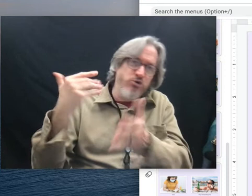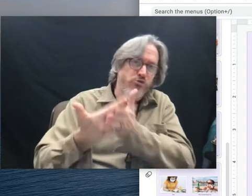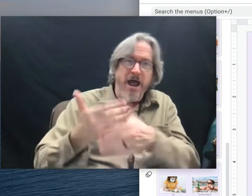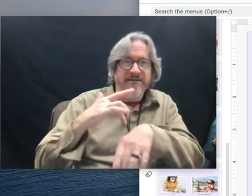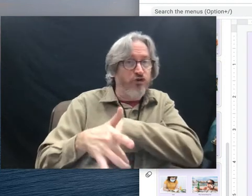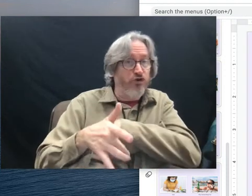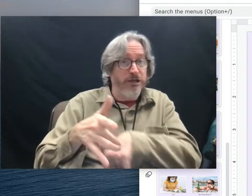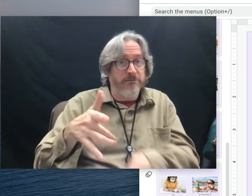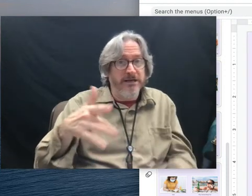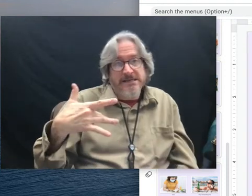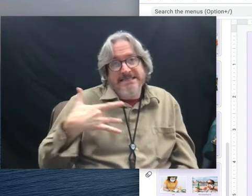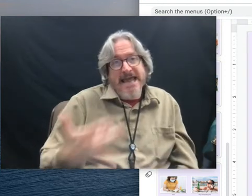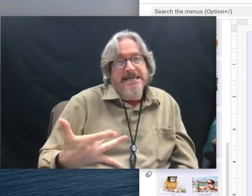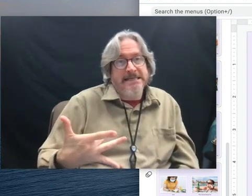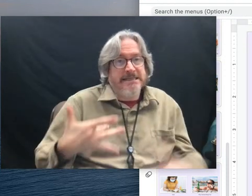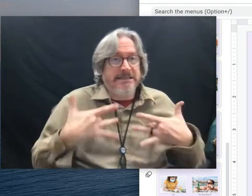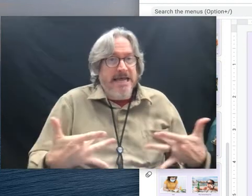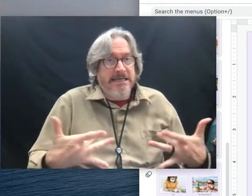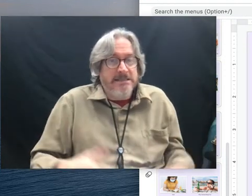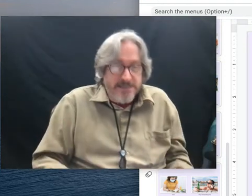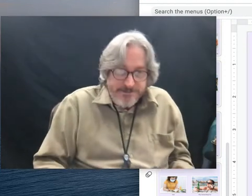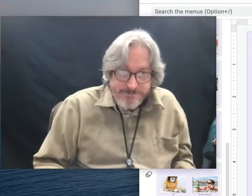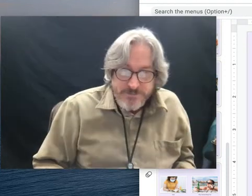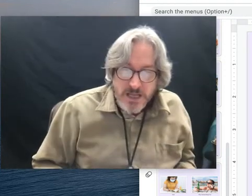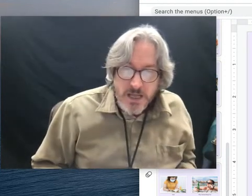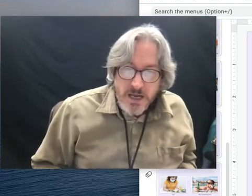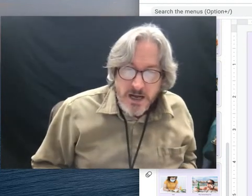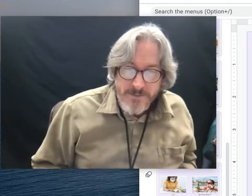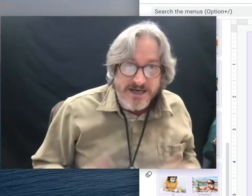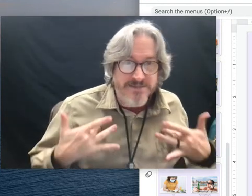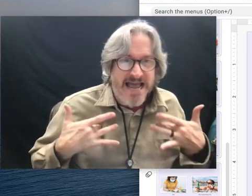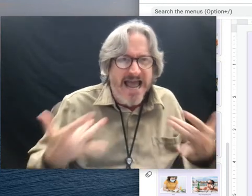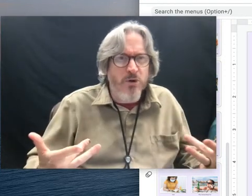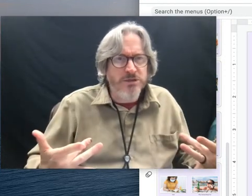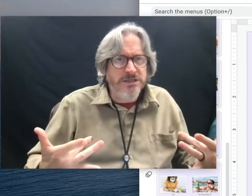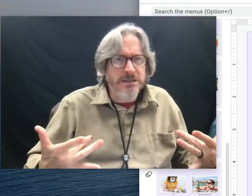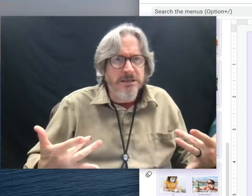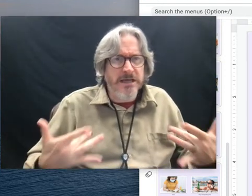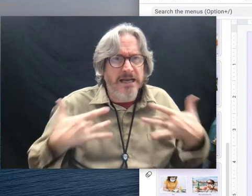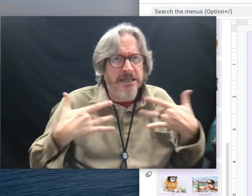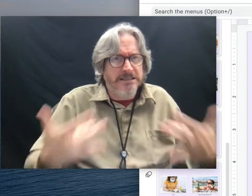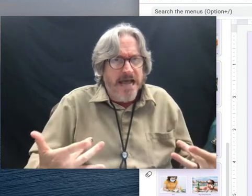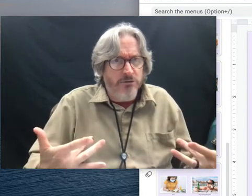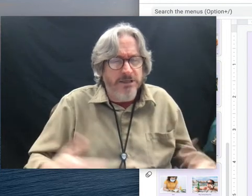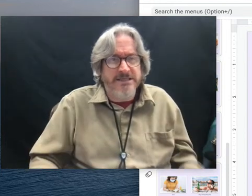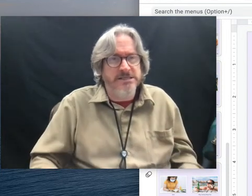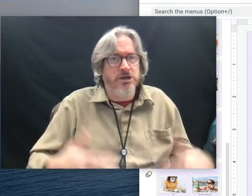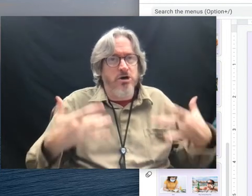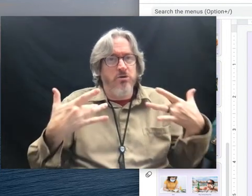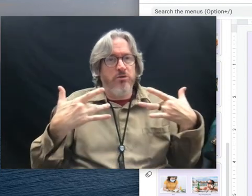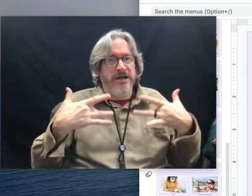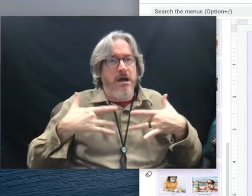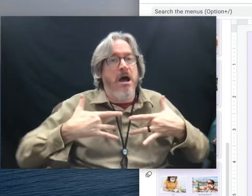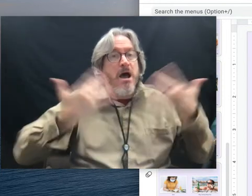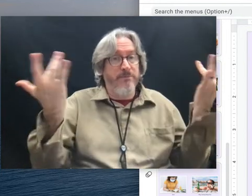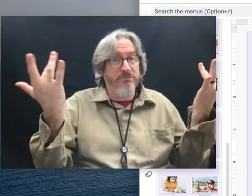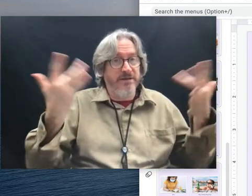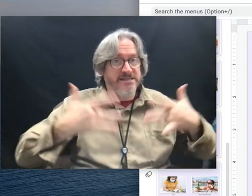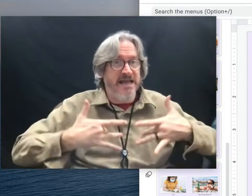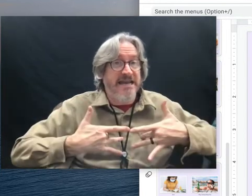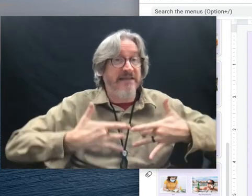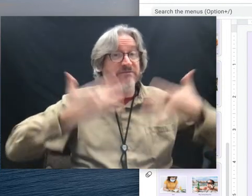tend to arrive early, right? Tendency. And it comes out and a little down. It doesn't go like